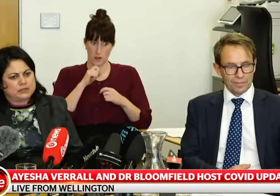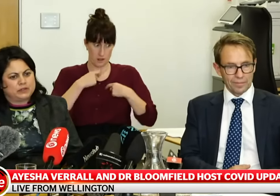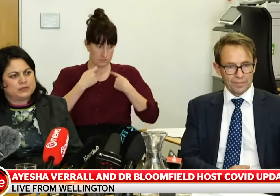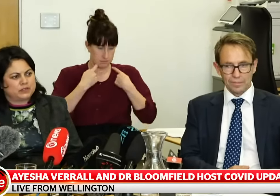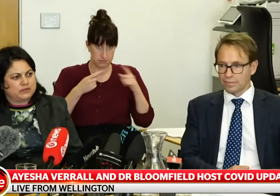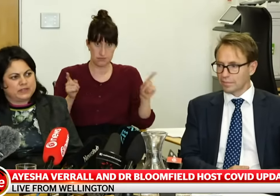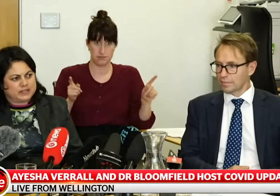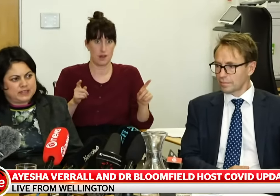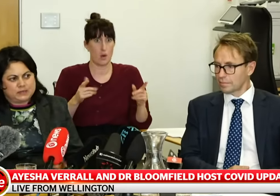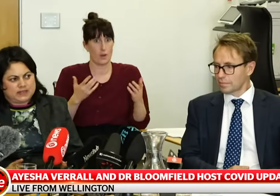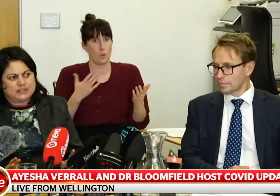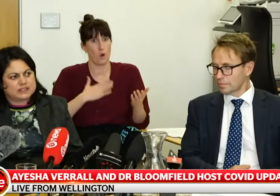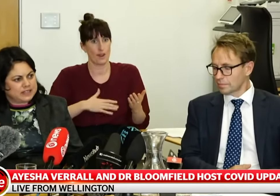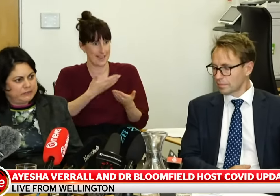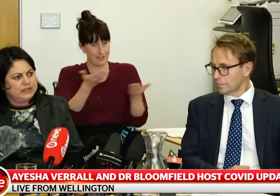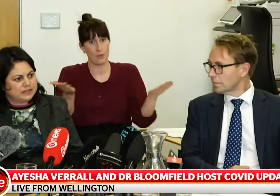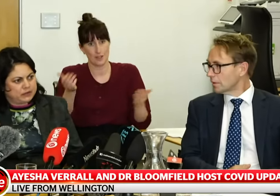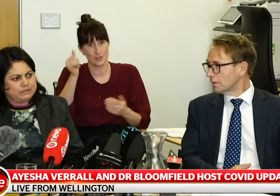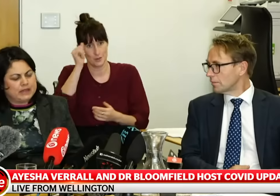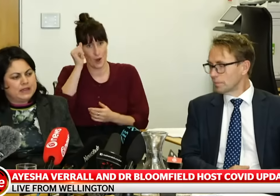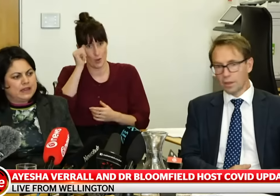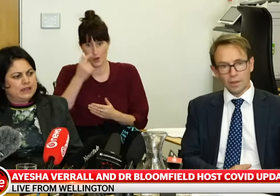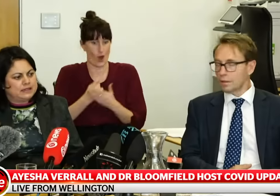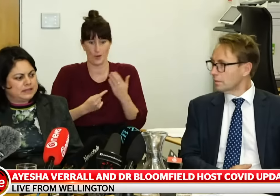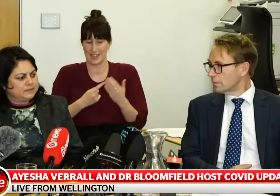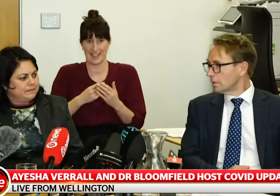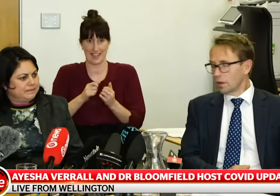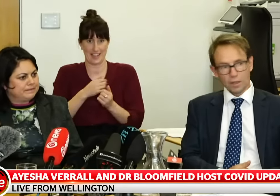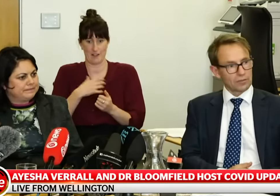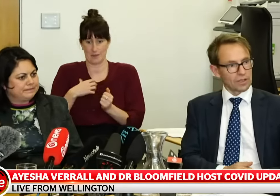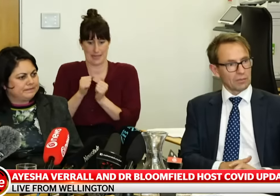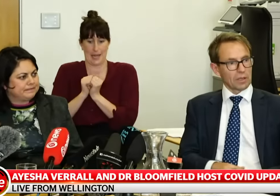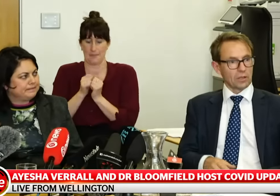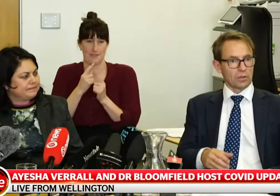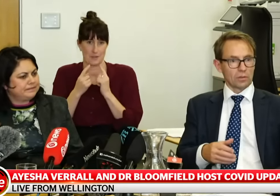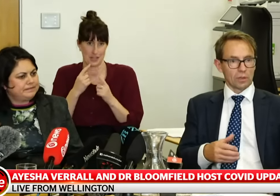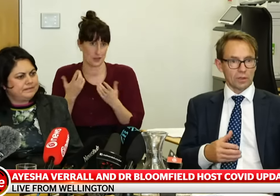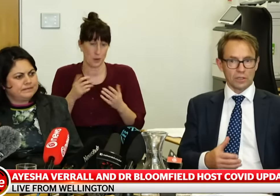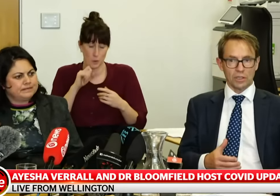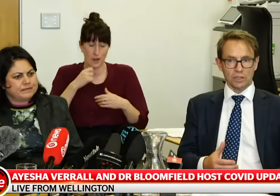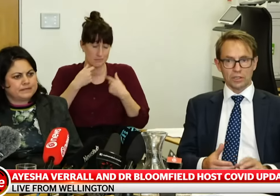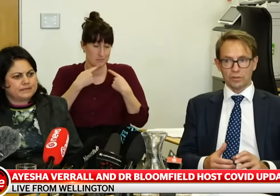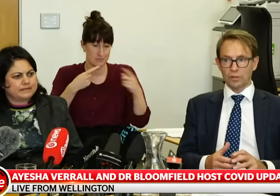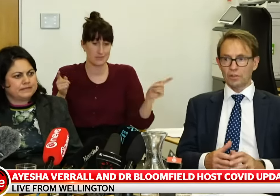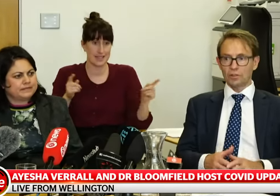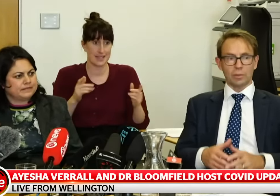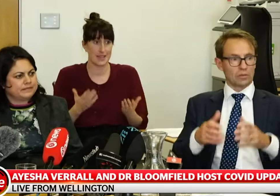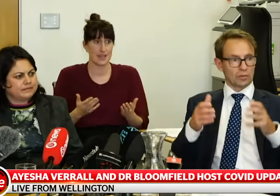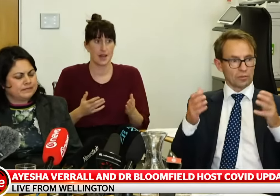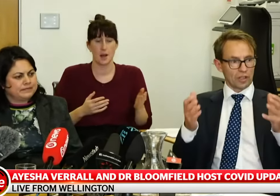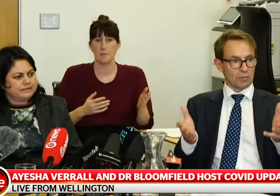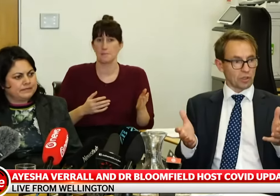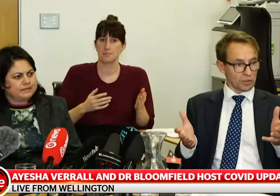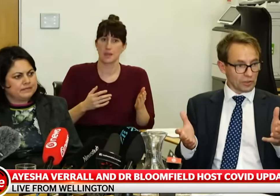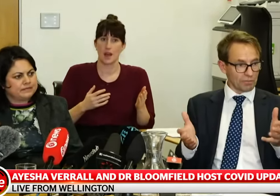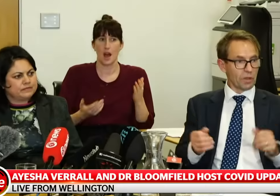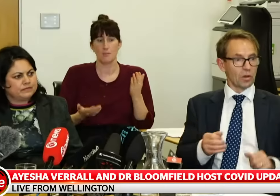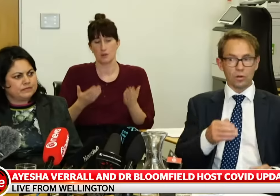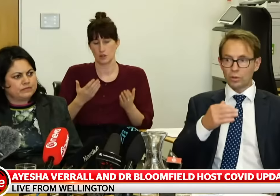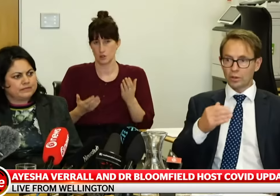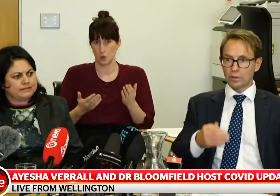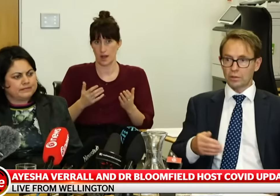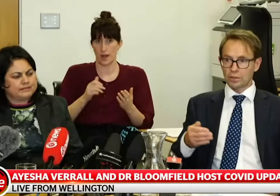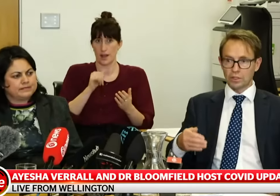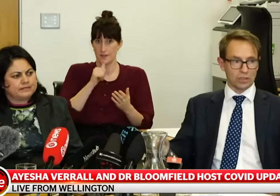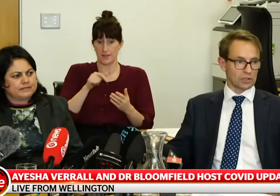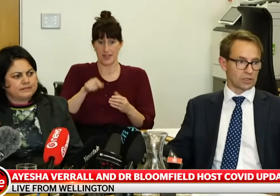the response, which obviously is bigger than just government. So, yeah. Yes. I'd have to come back to you on whether the intention is for these to be sort of snapshots